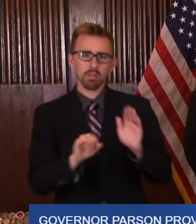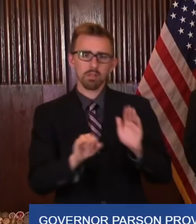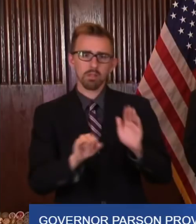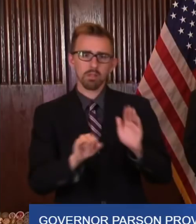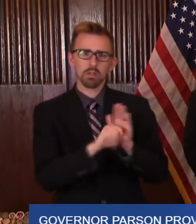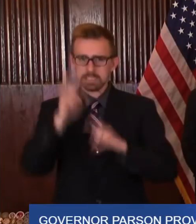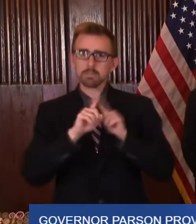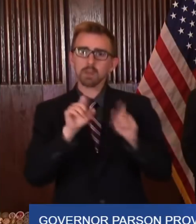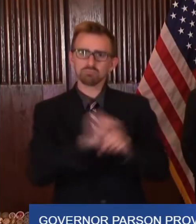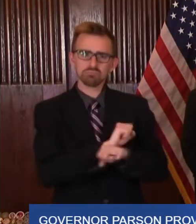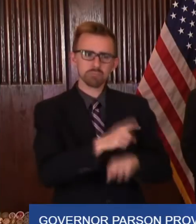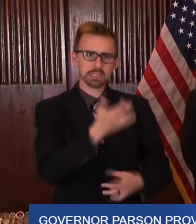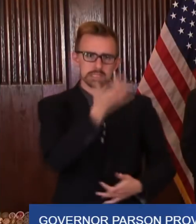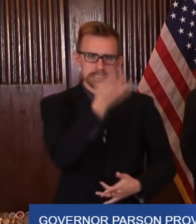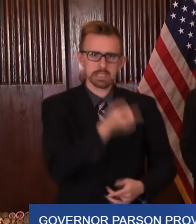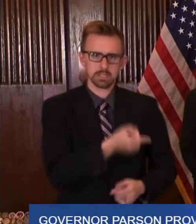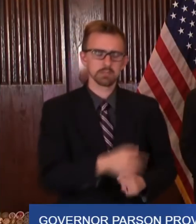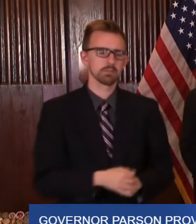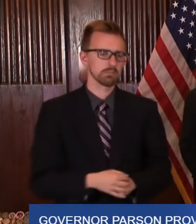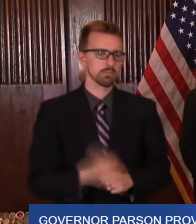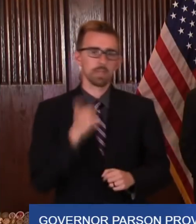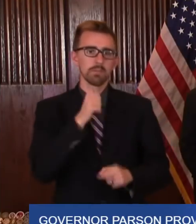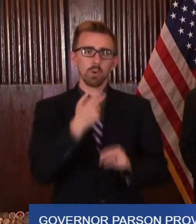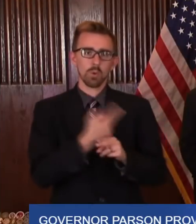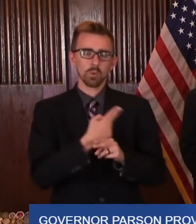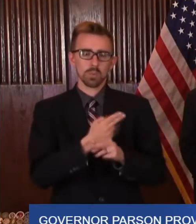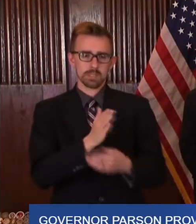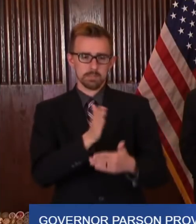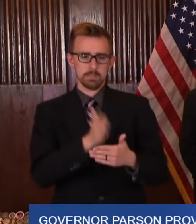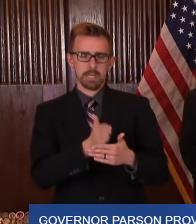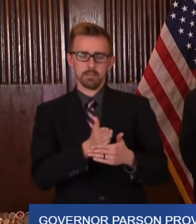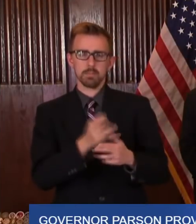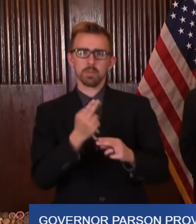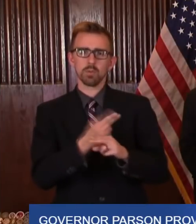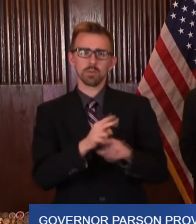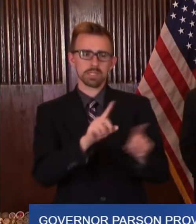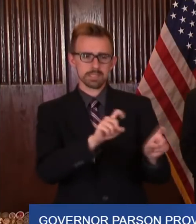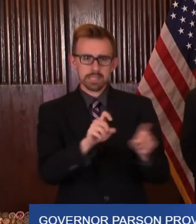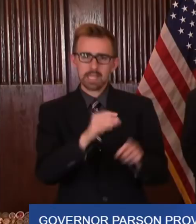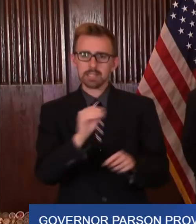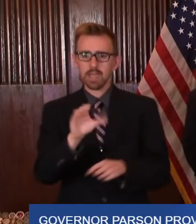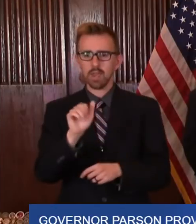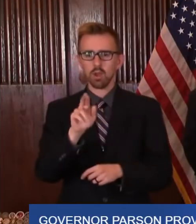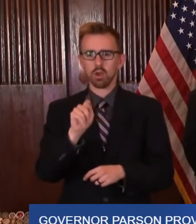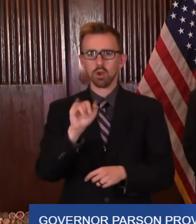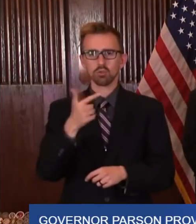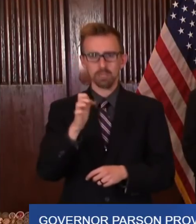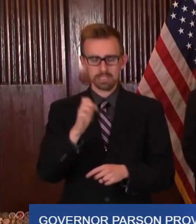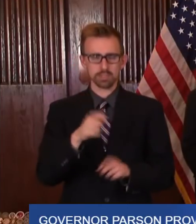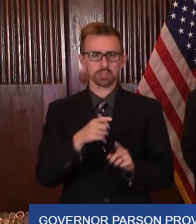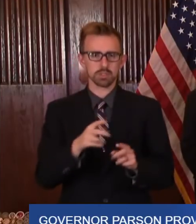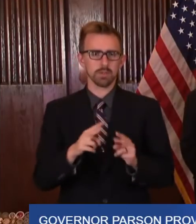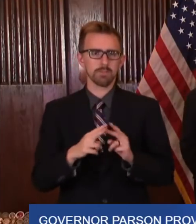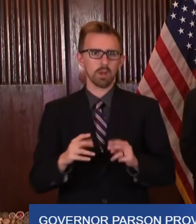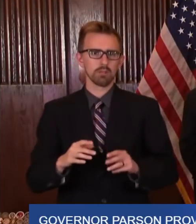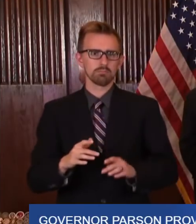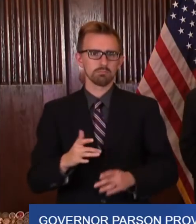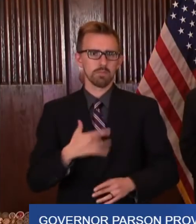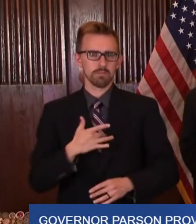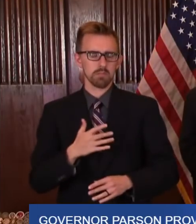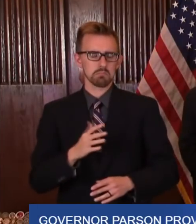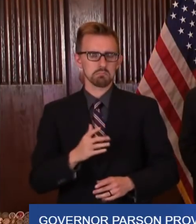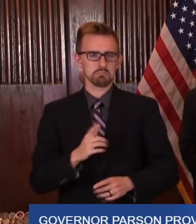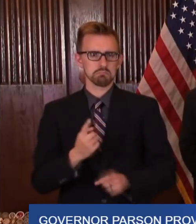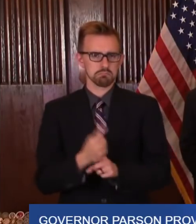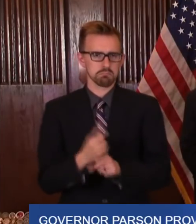have looked into that again. If you don't use the medium, if you just use the test and the cartridge, we're very comfortable with the sensitivity